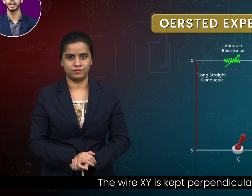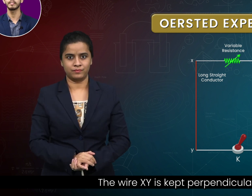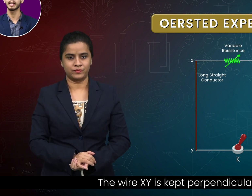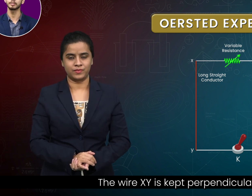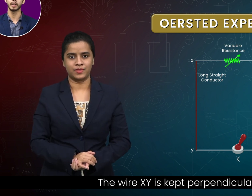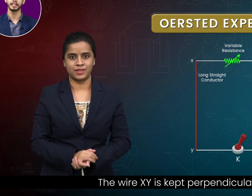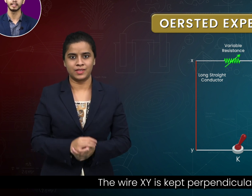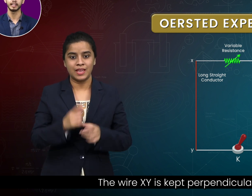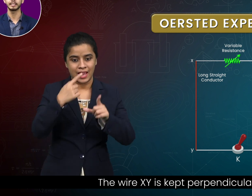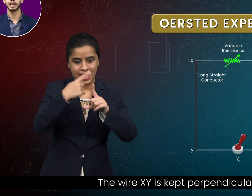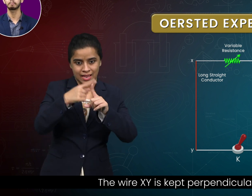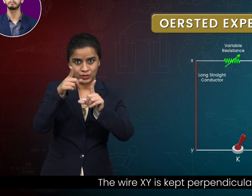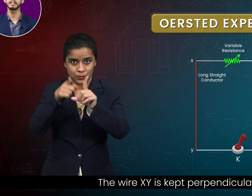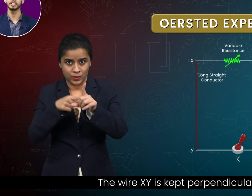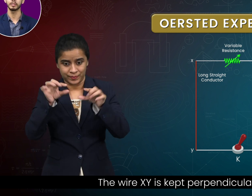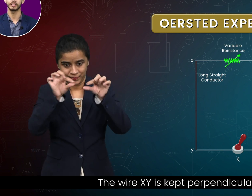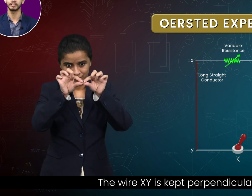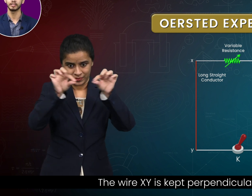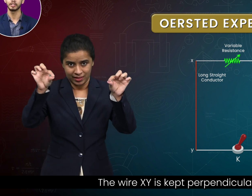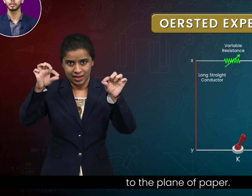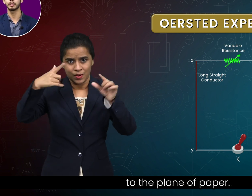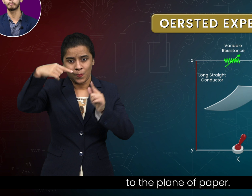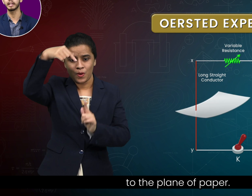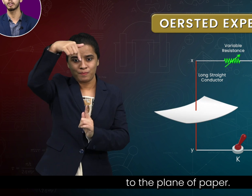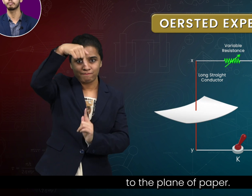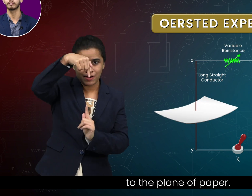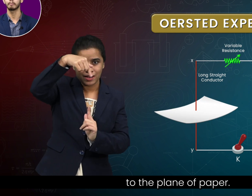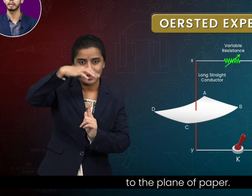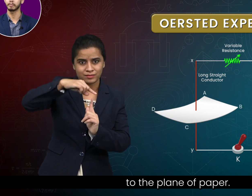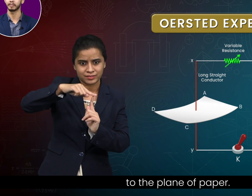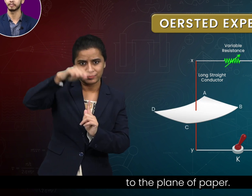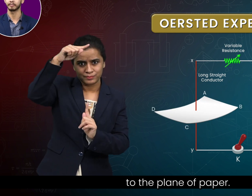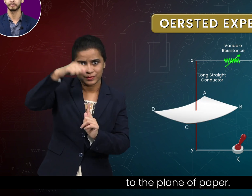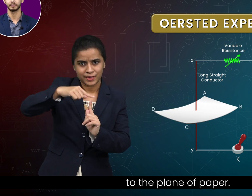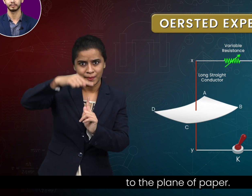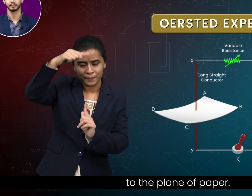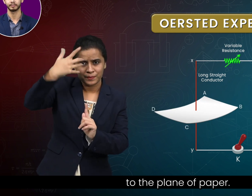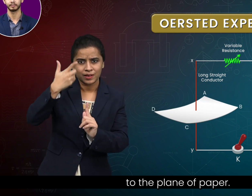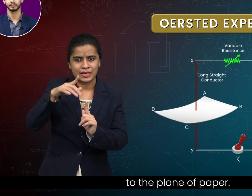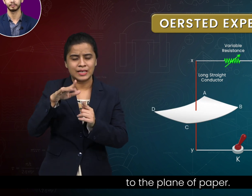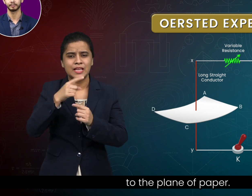The wire XY is kept perpendicular to the plane of paper.